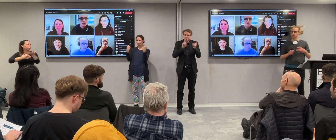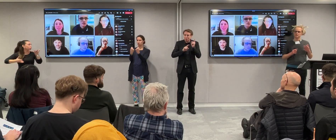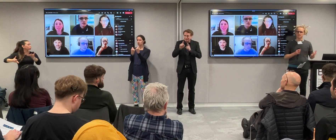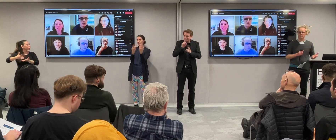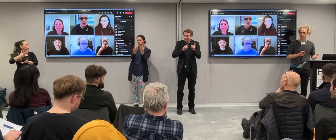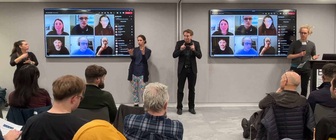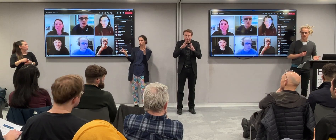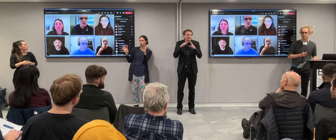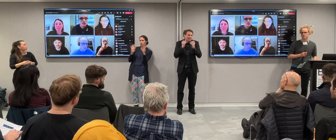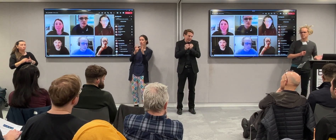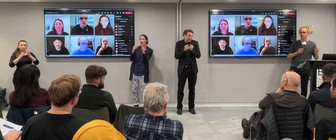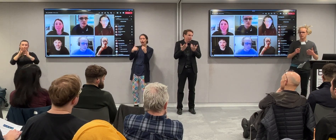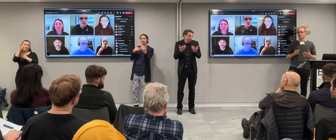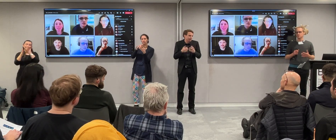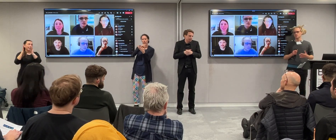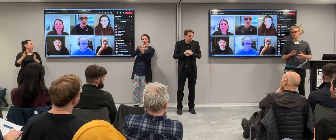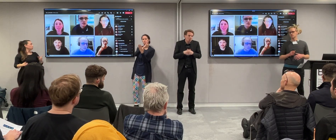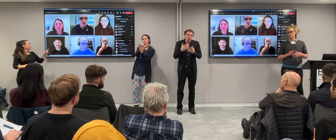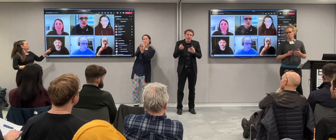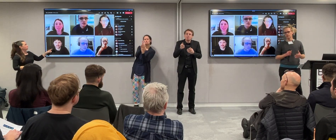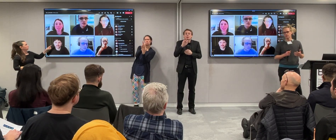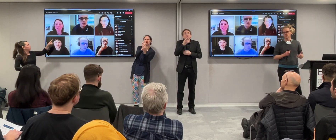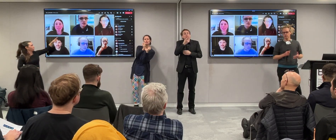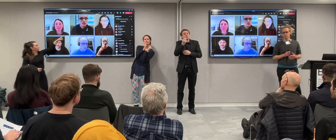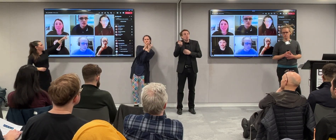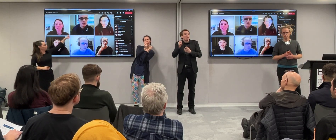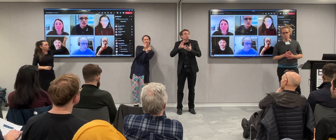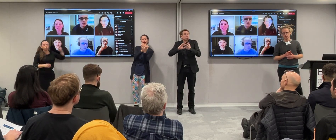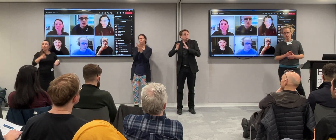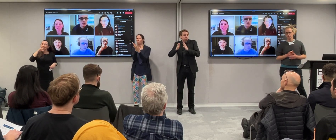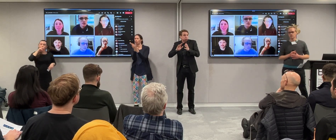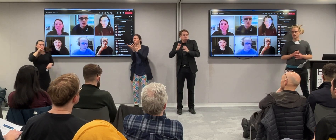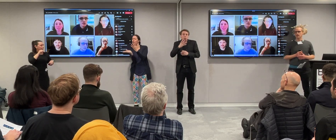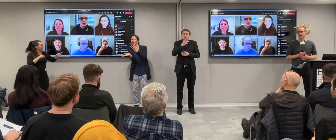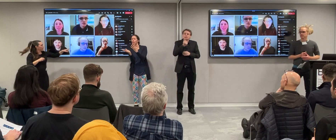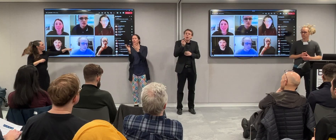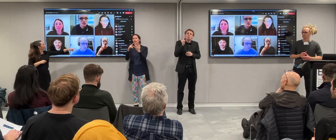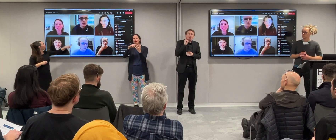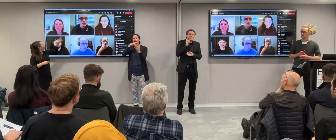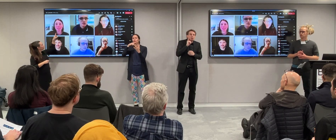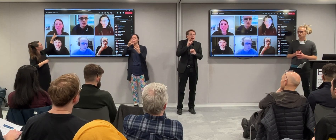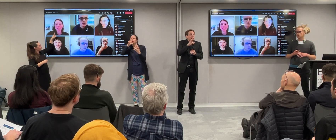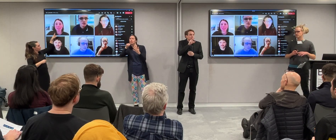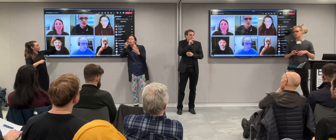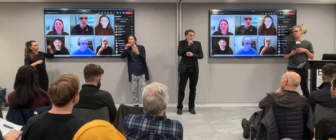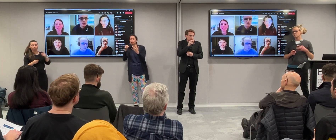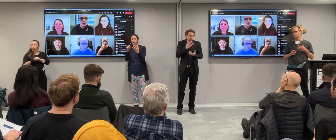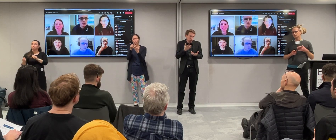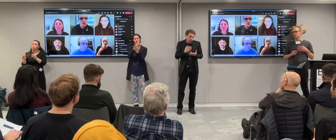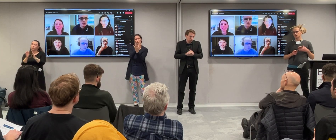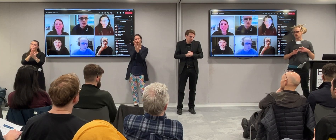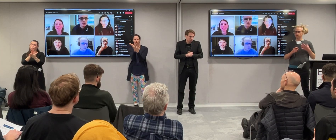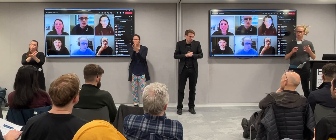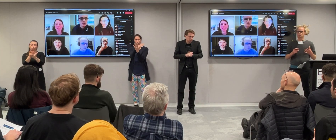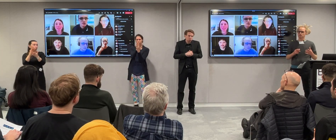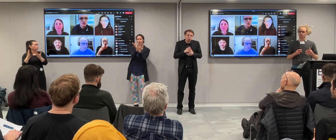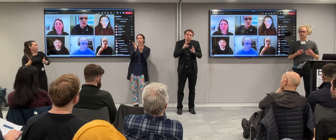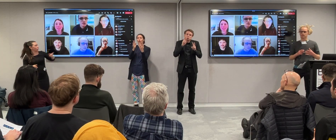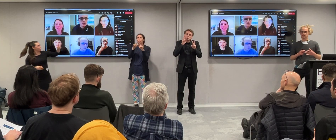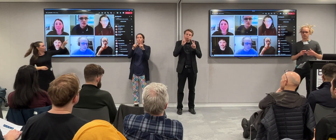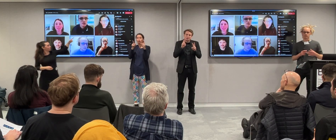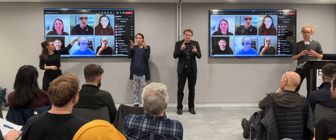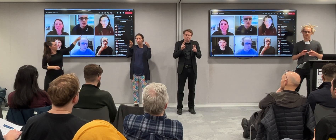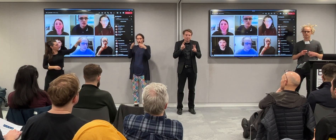you have signing participants and you have speaking hearing participants, and you do see the focus